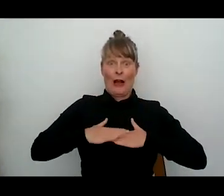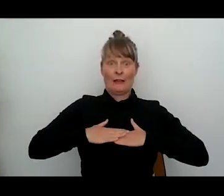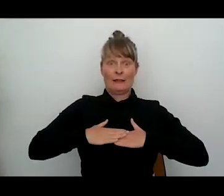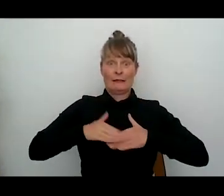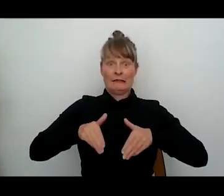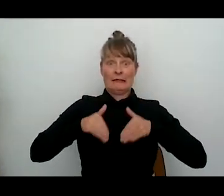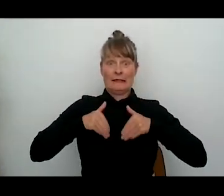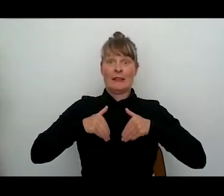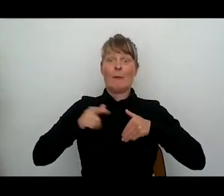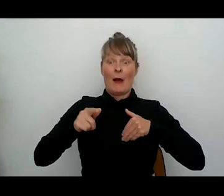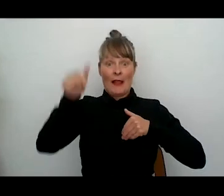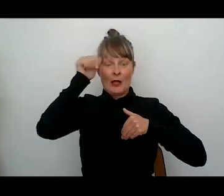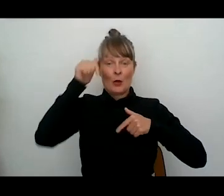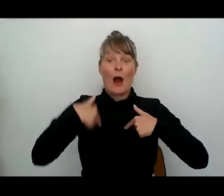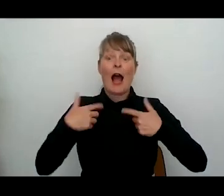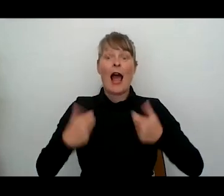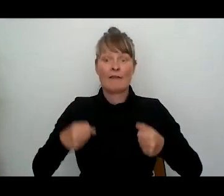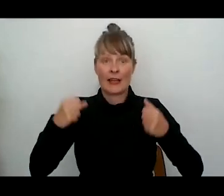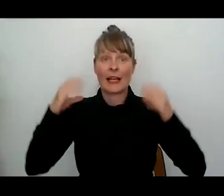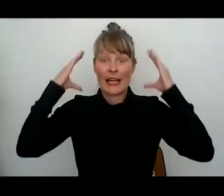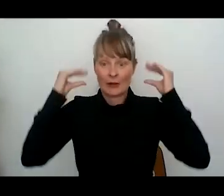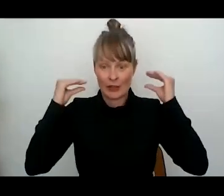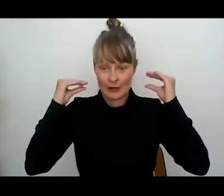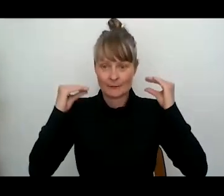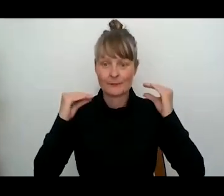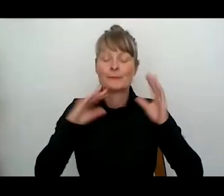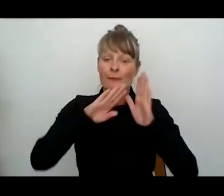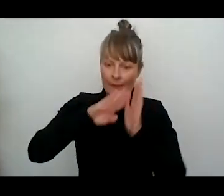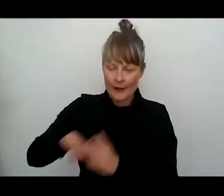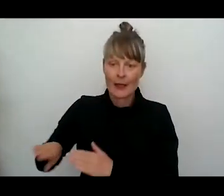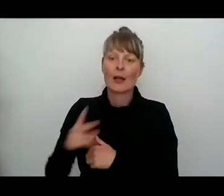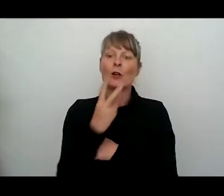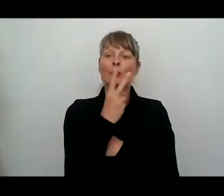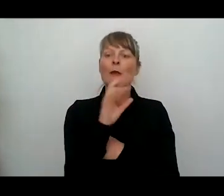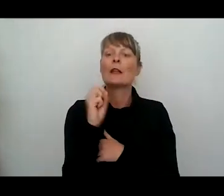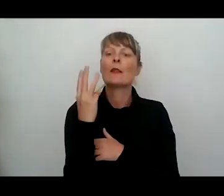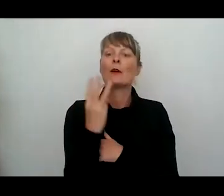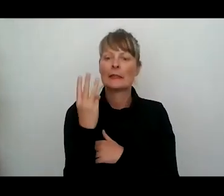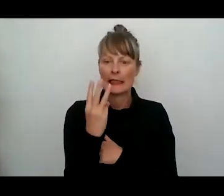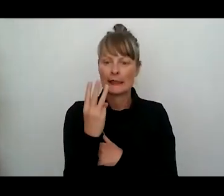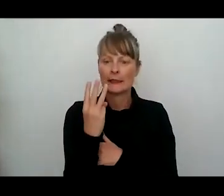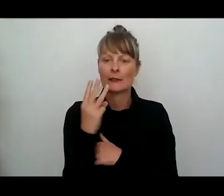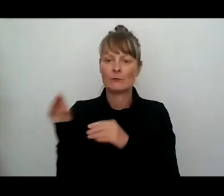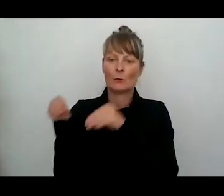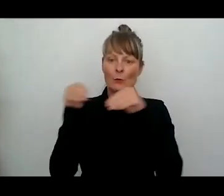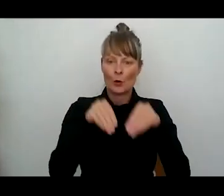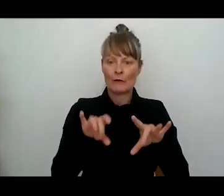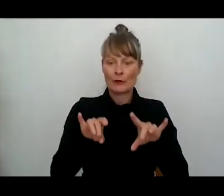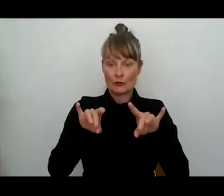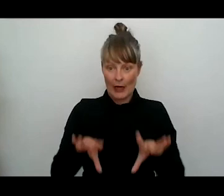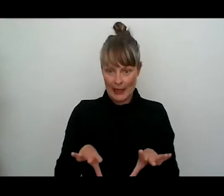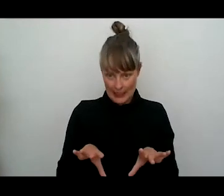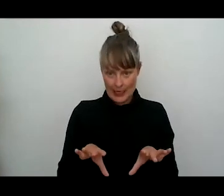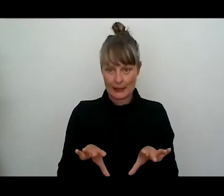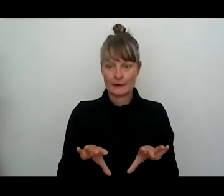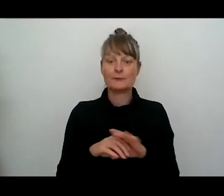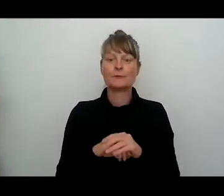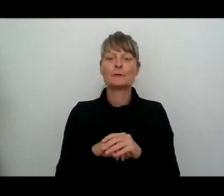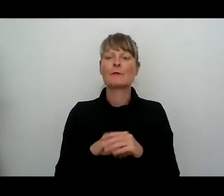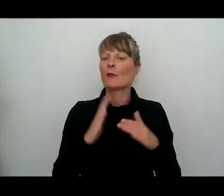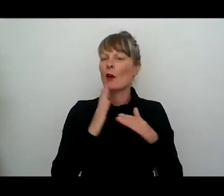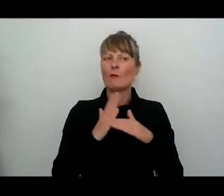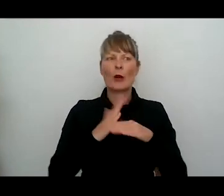So in about 2013, we moved to Australia, and Australia's been very good to us. Worked in different parts of